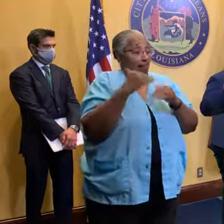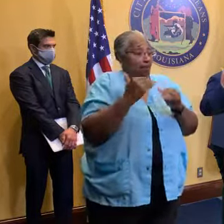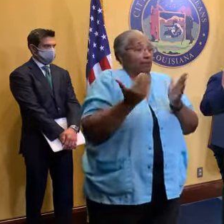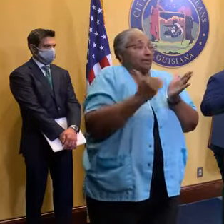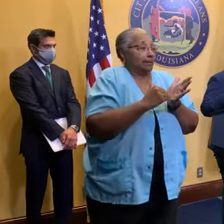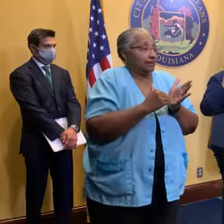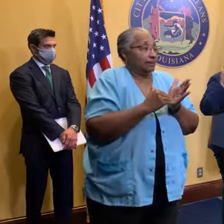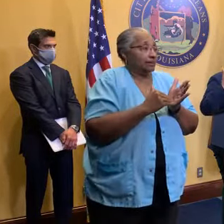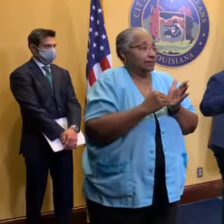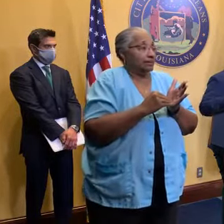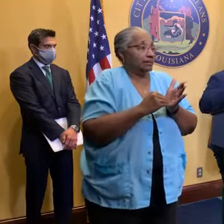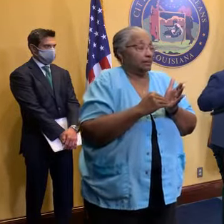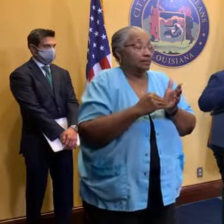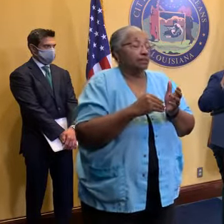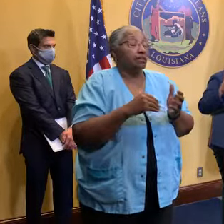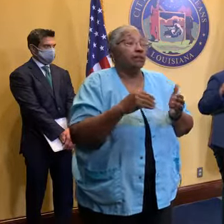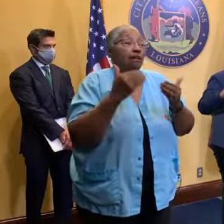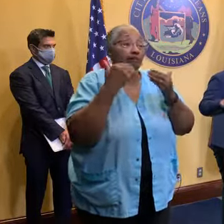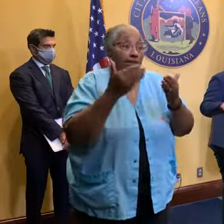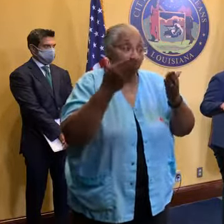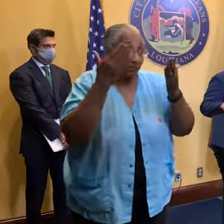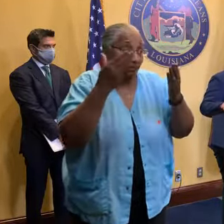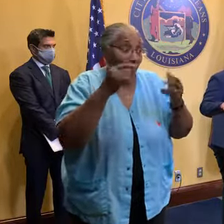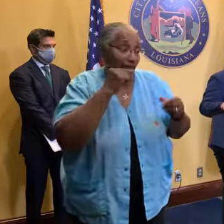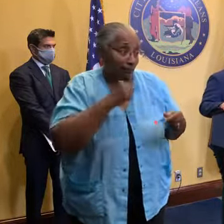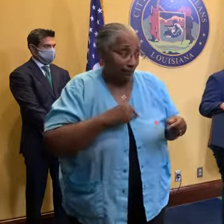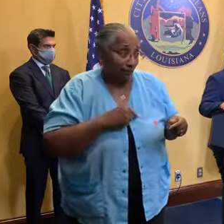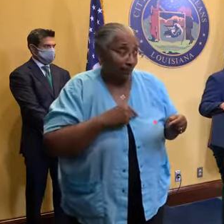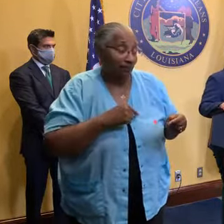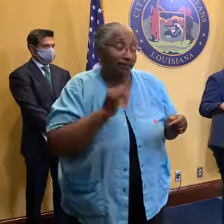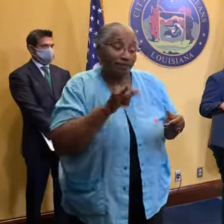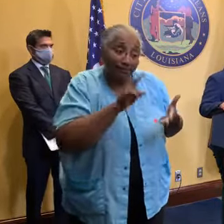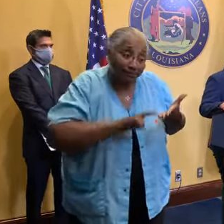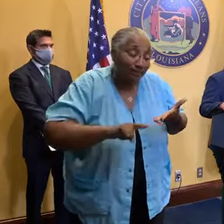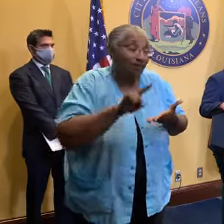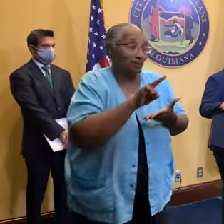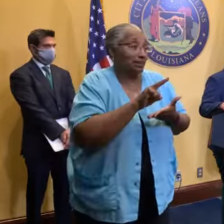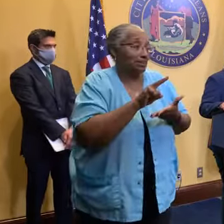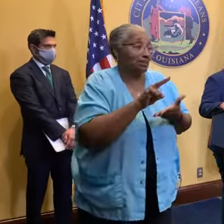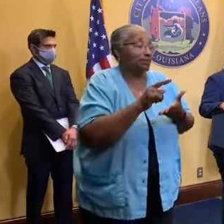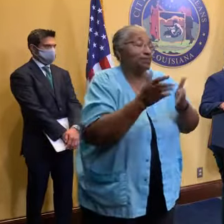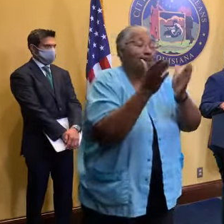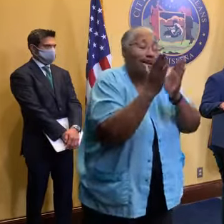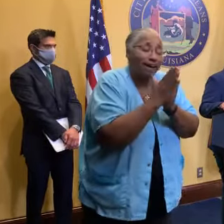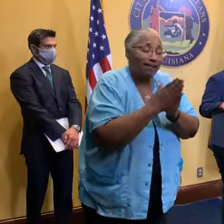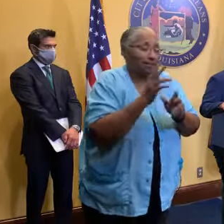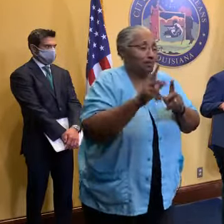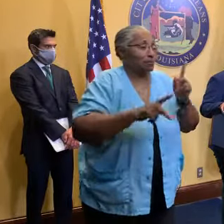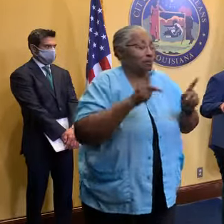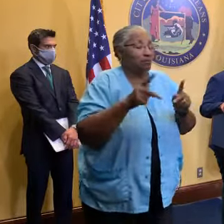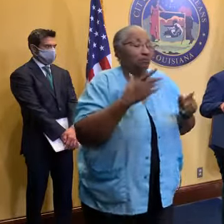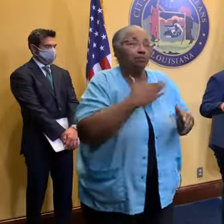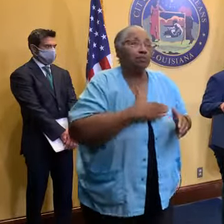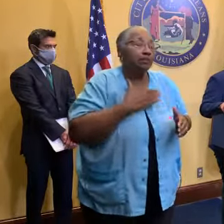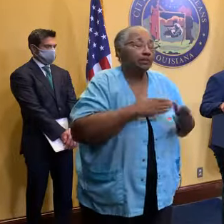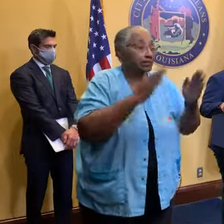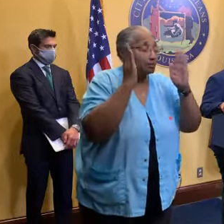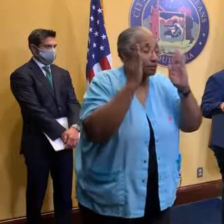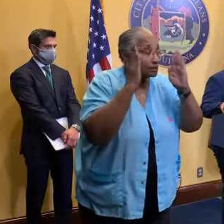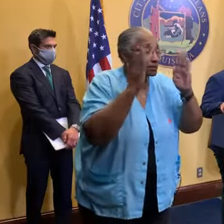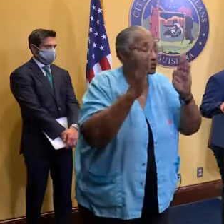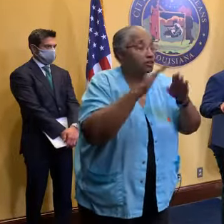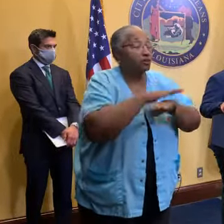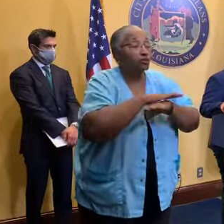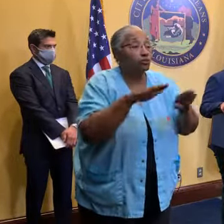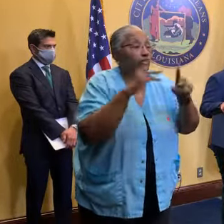Thanksgiving, absolutely, because that's next week. When we've asked people listen, please, do